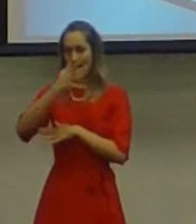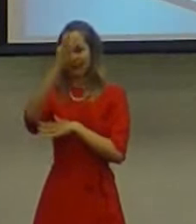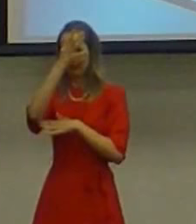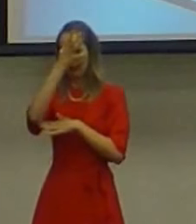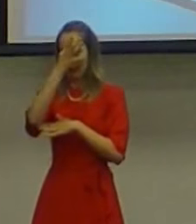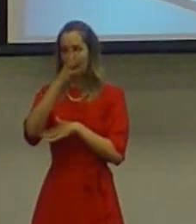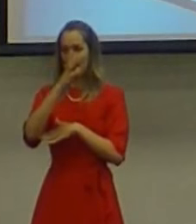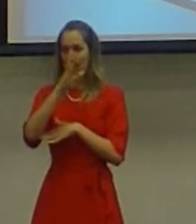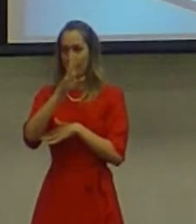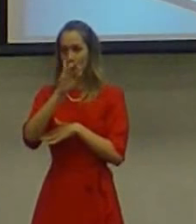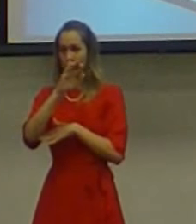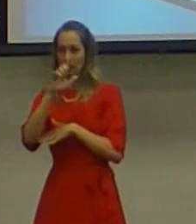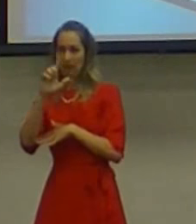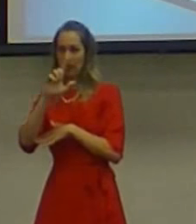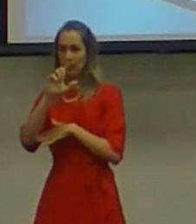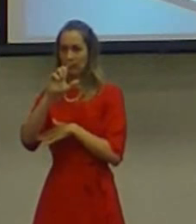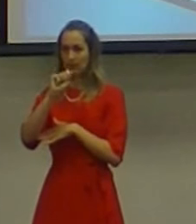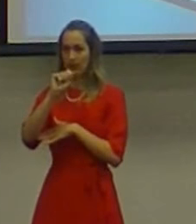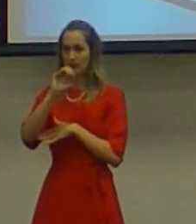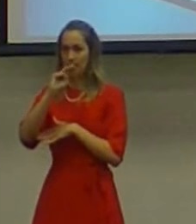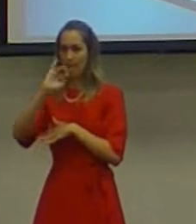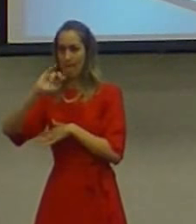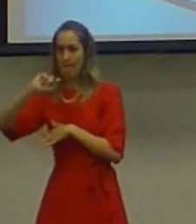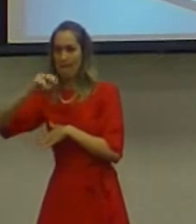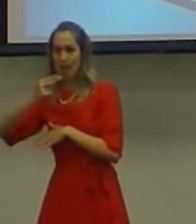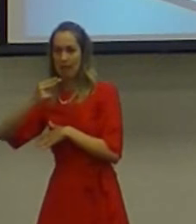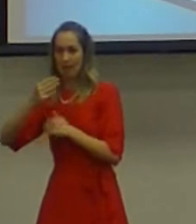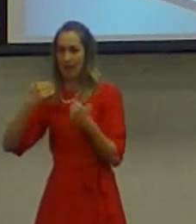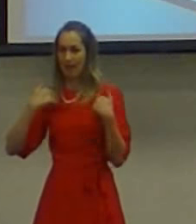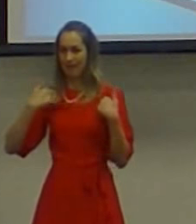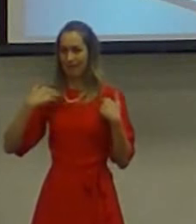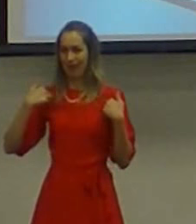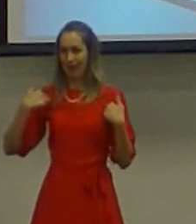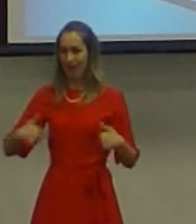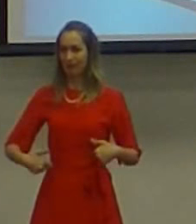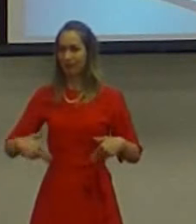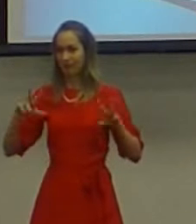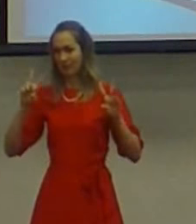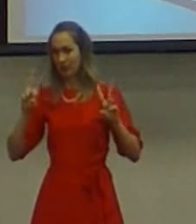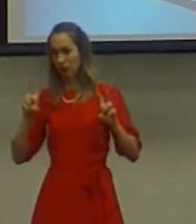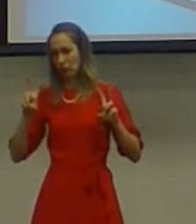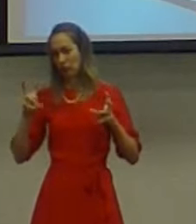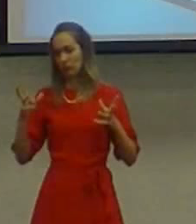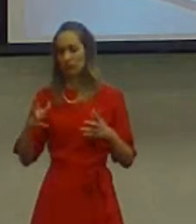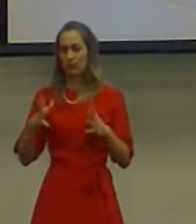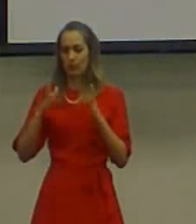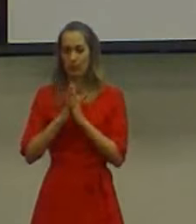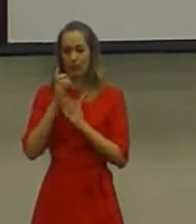and he's having some health issues right now. And so anyways, please keep him in your prayers. Thank you.